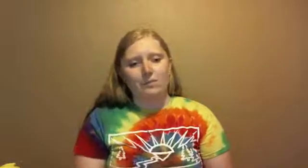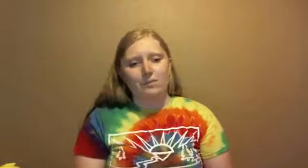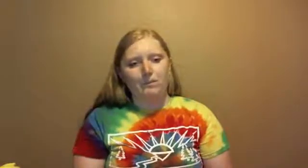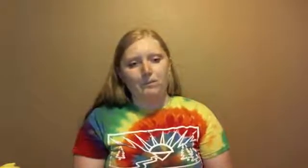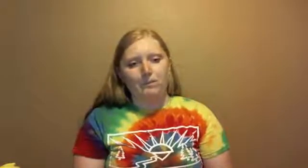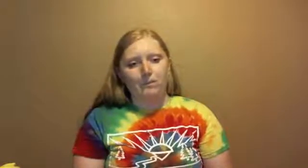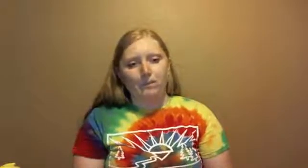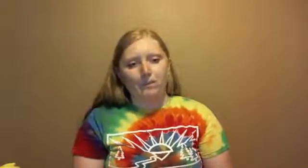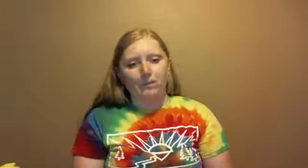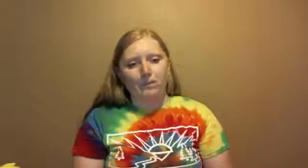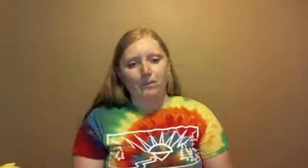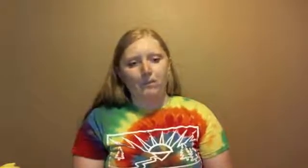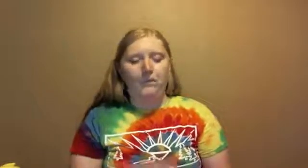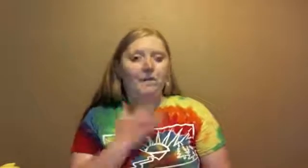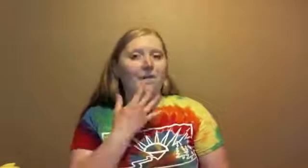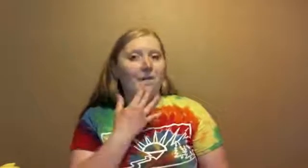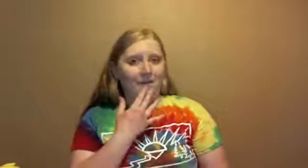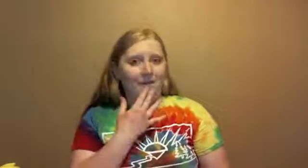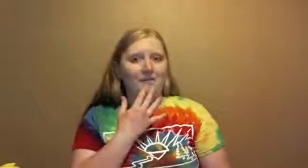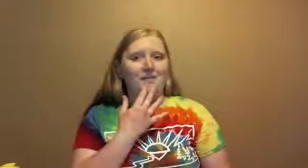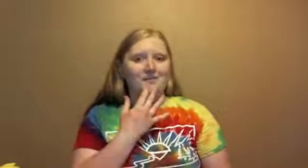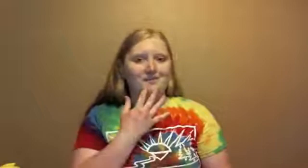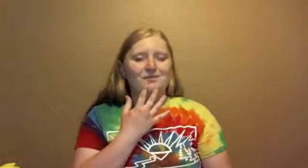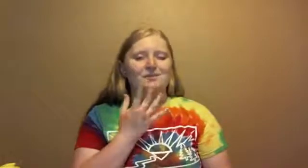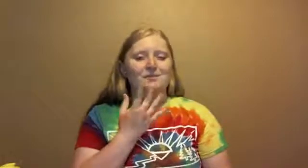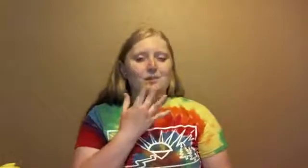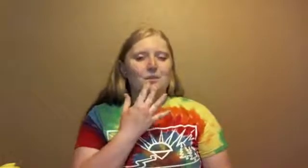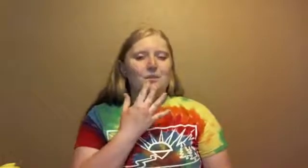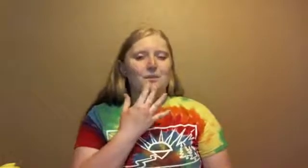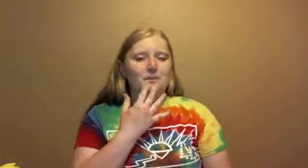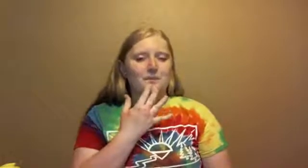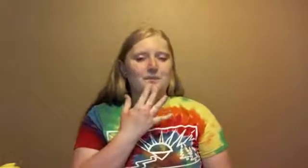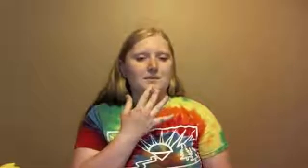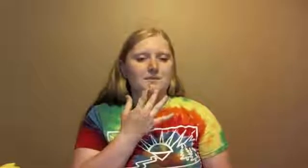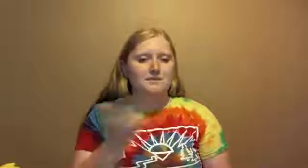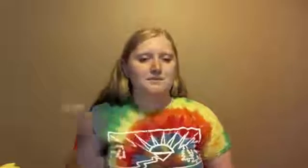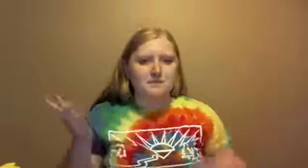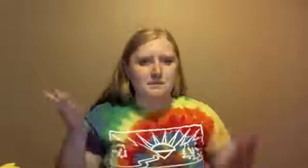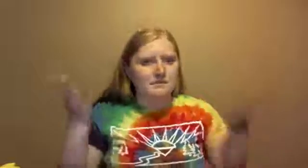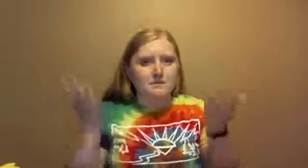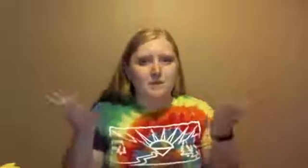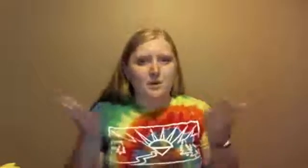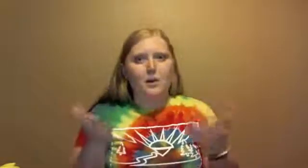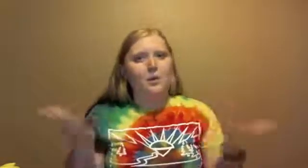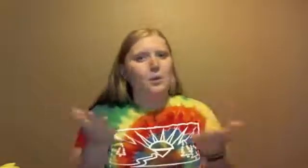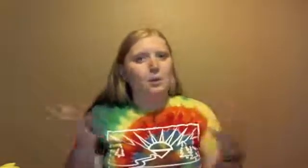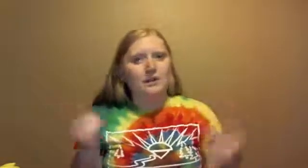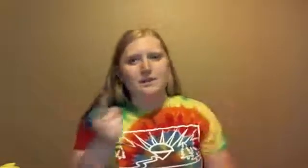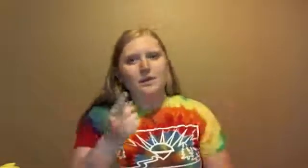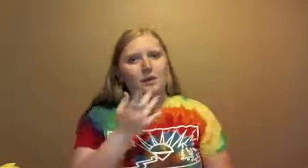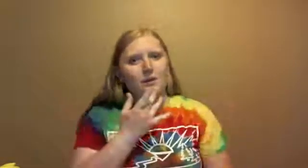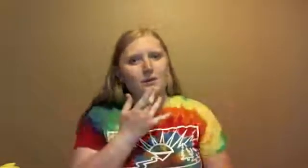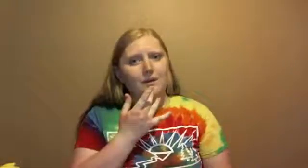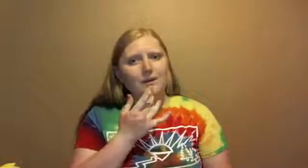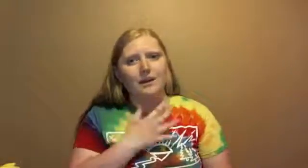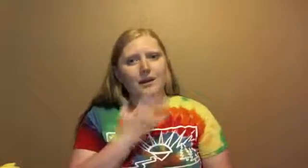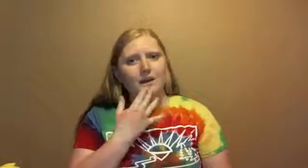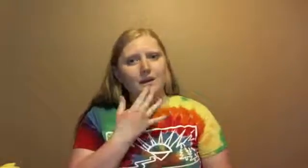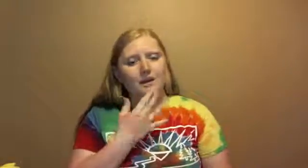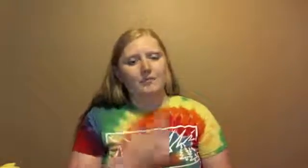yellow. Colors, colors. What's your favorite color? Colors, What's your favorite colors. color?